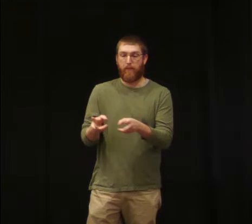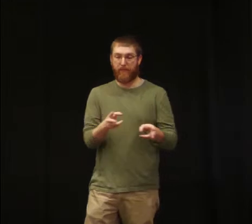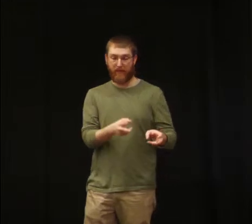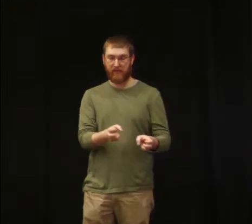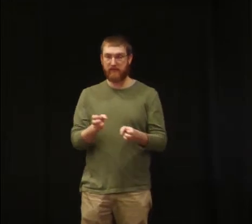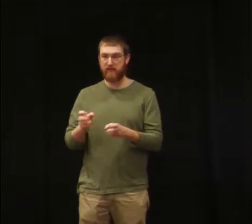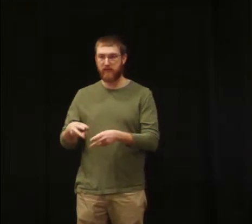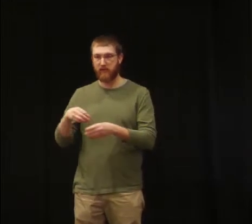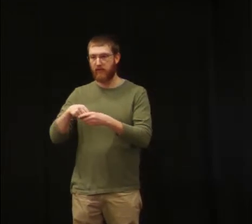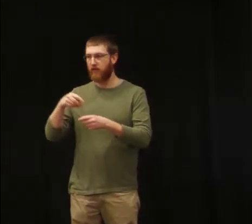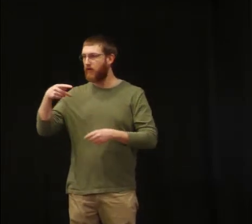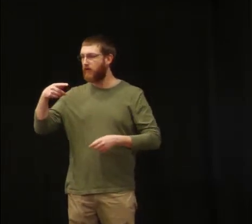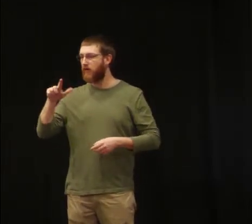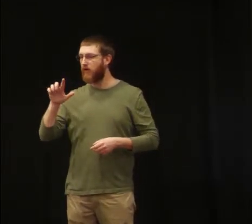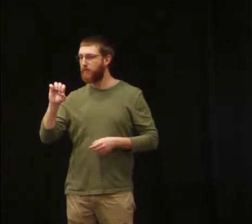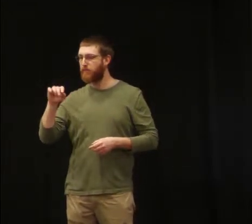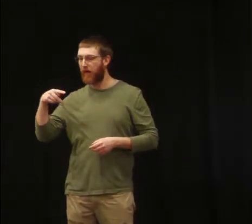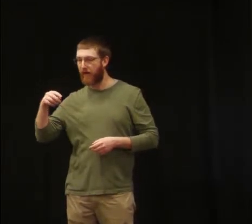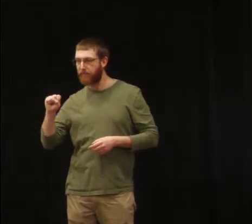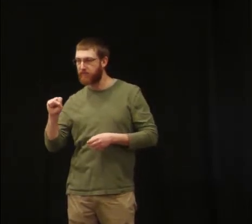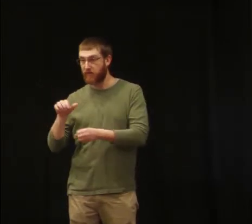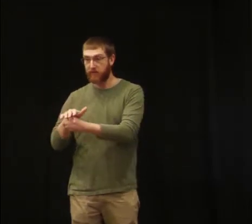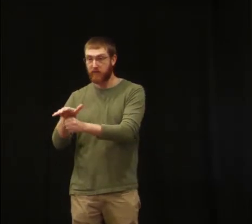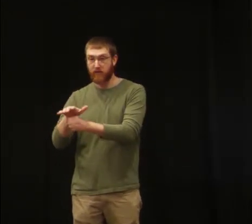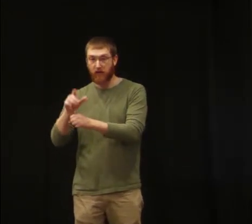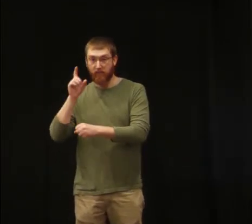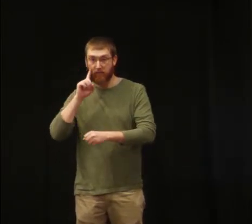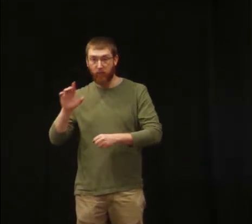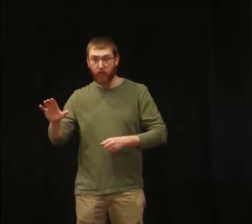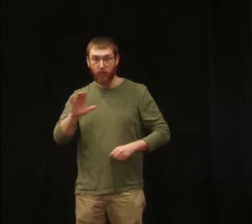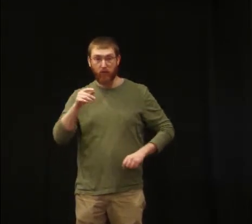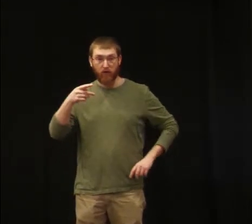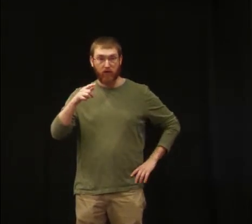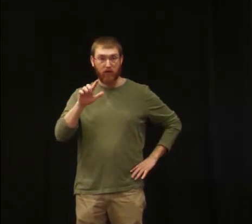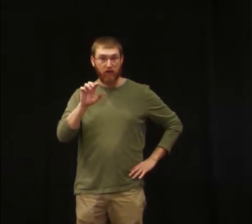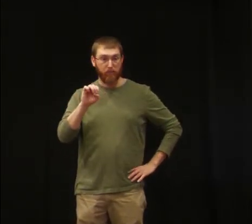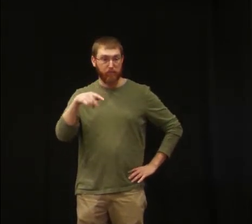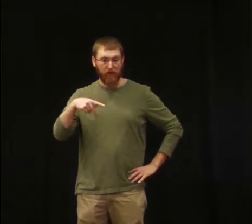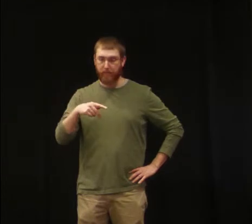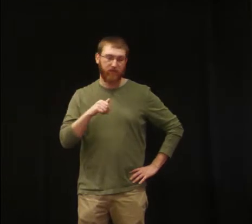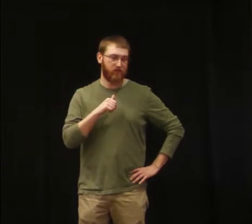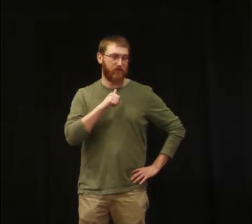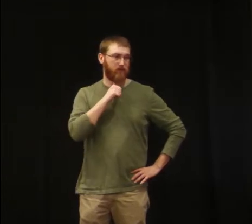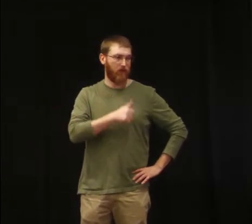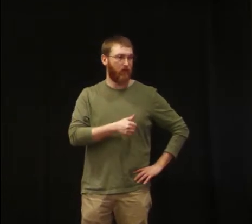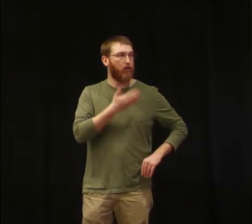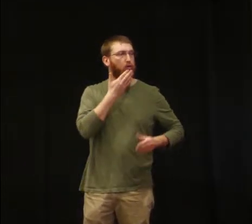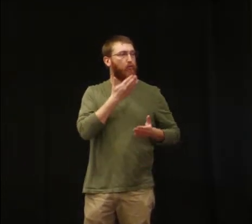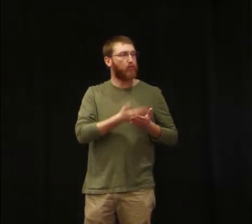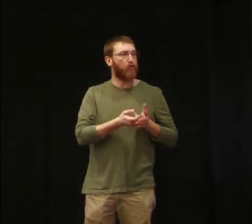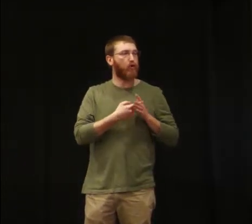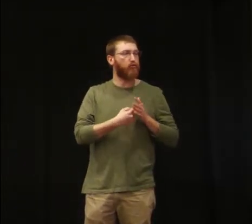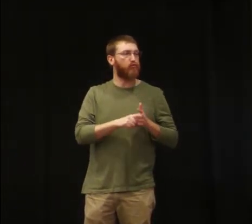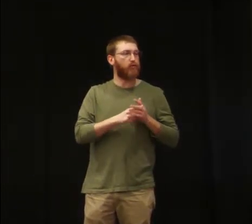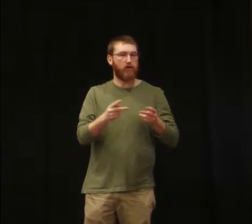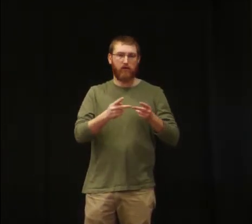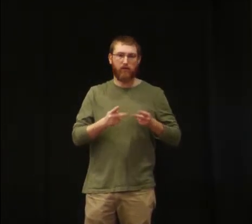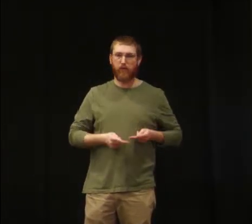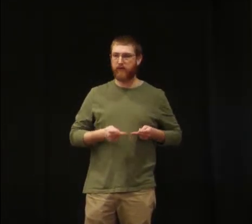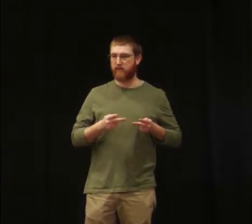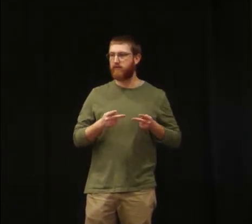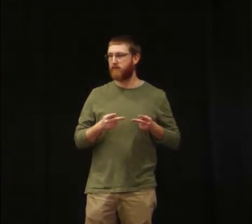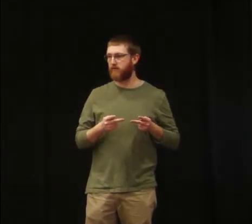into clips, it's not sufficient for your clip. So, It's a good starting. it's a